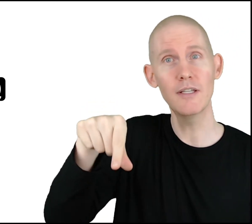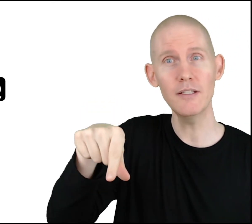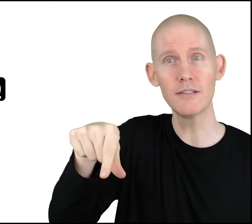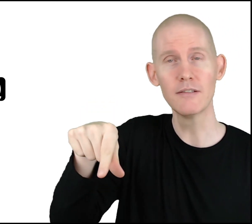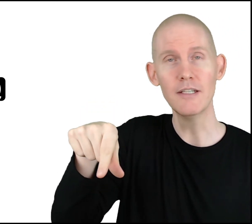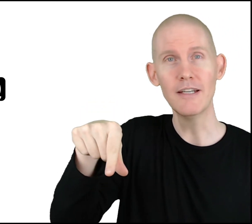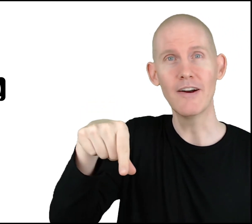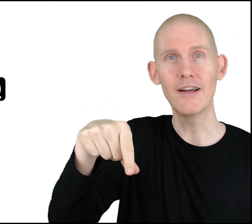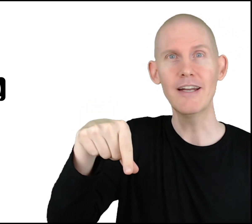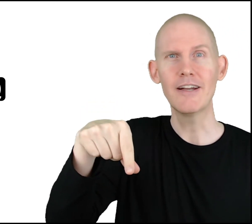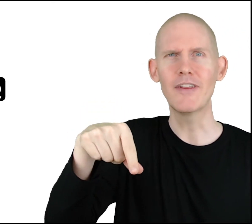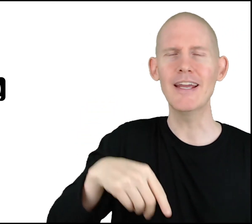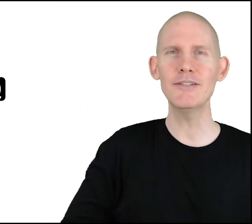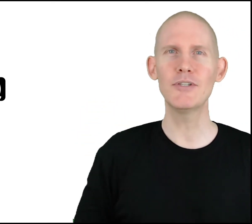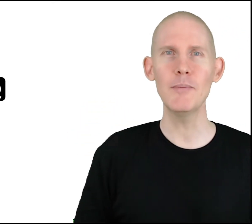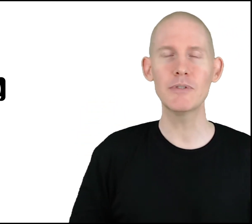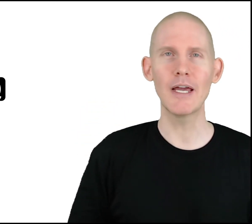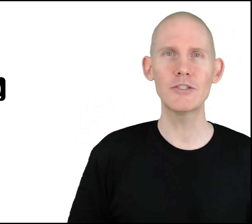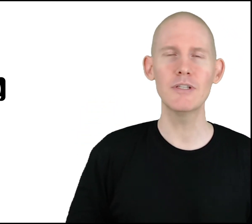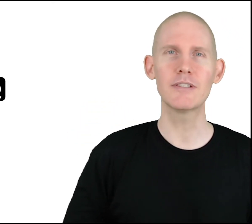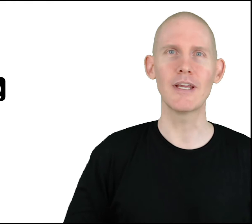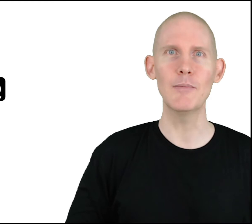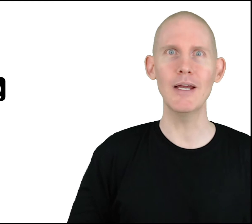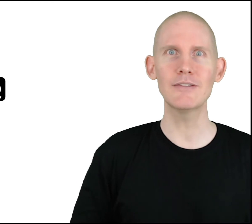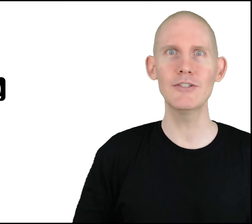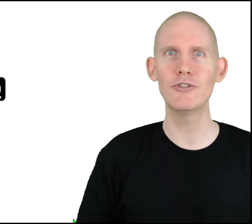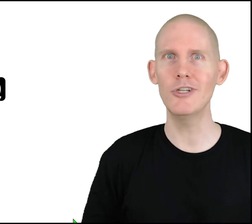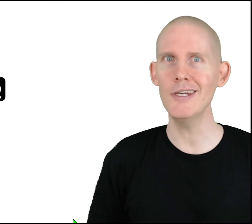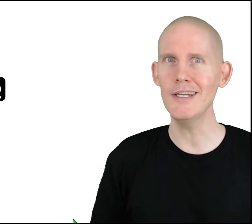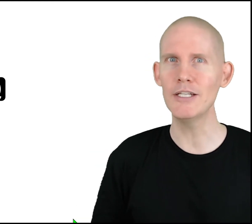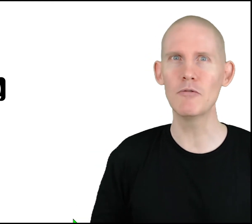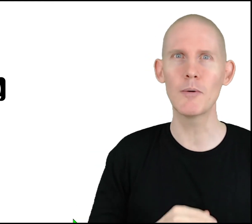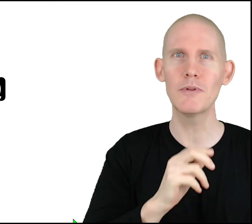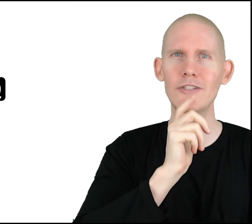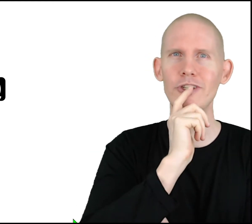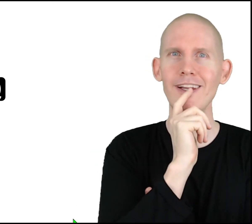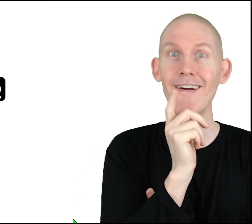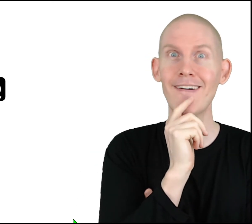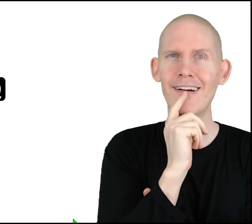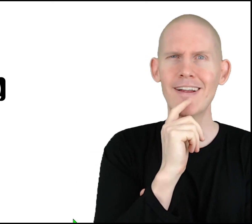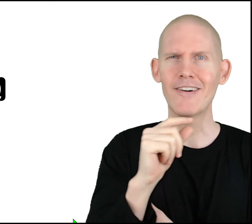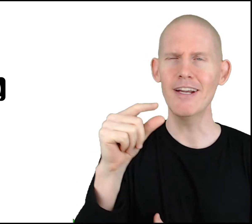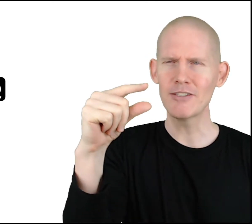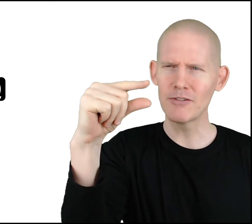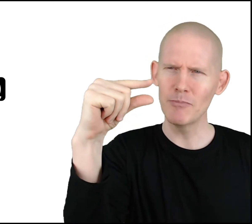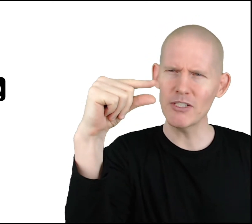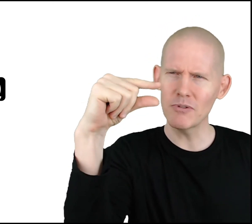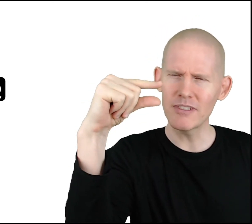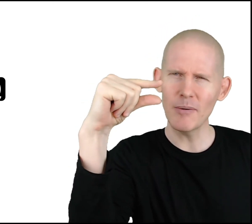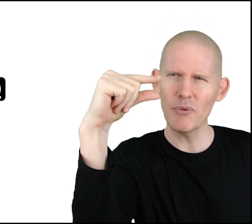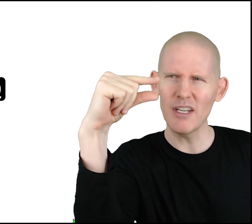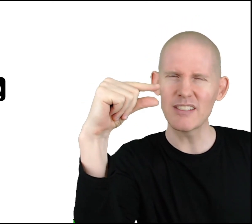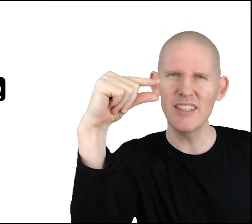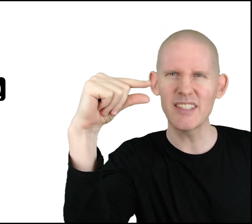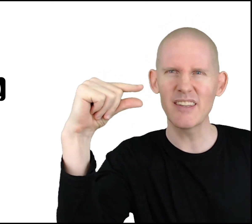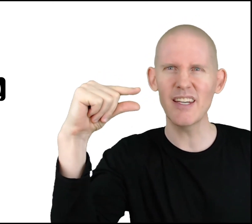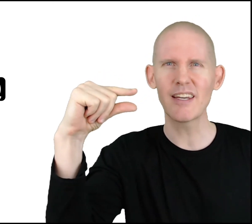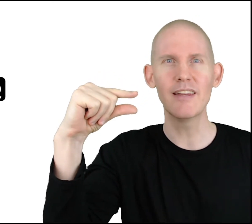this. All right? Now, the hand shape is actually the same as the G. Do you remember the G? Right? You're measuring something, it's this thick, and then you